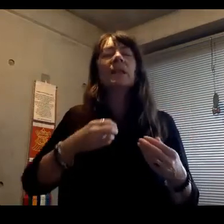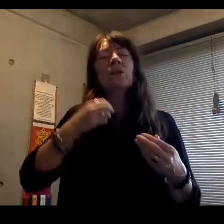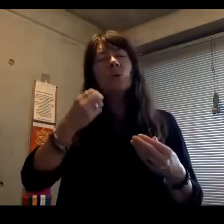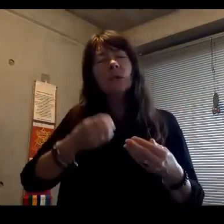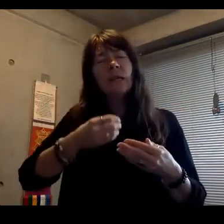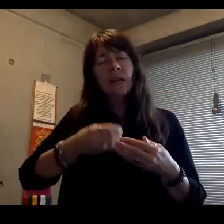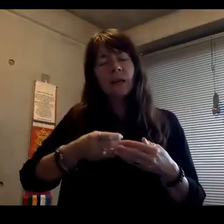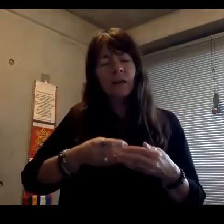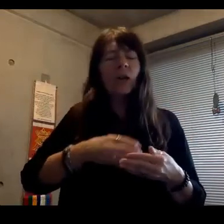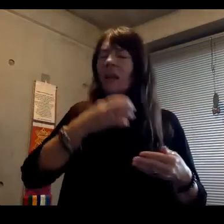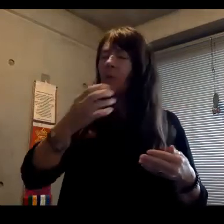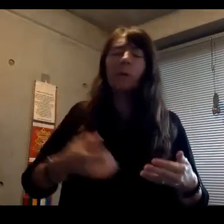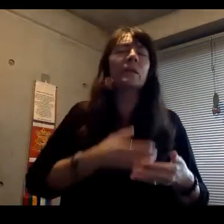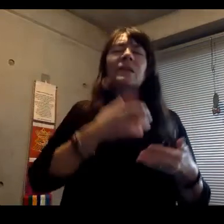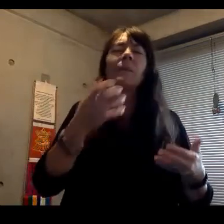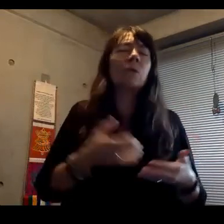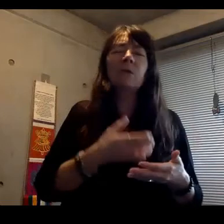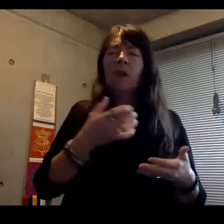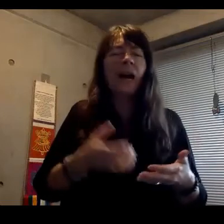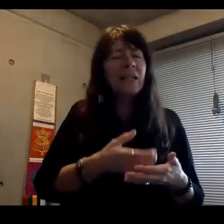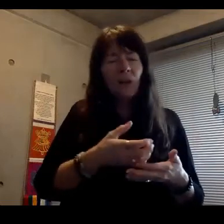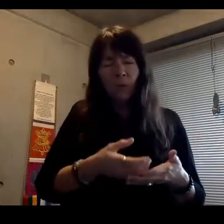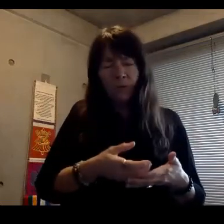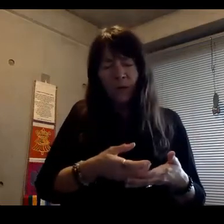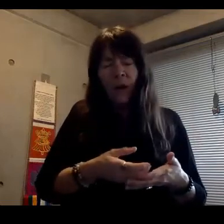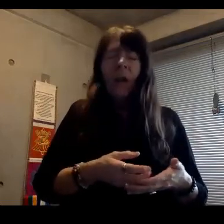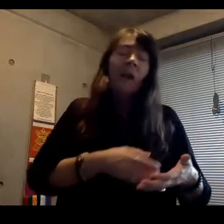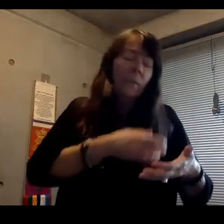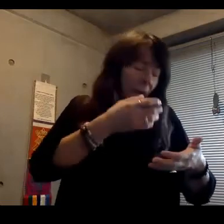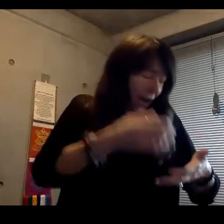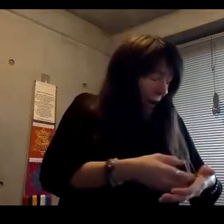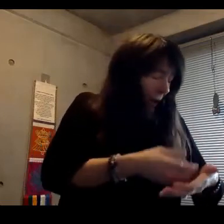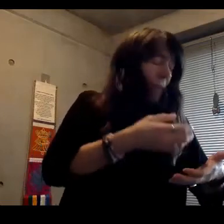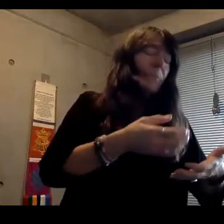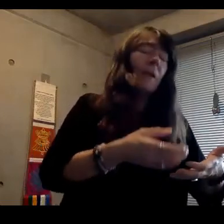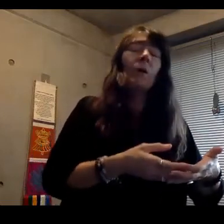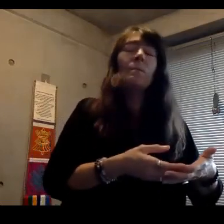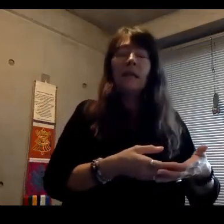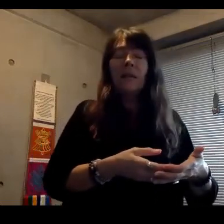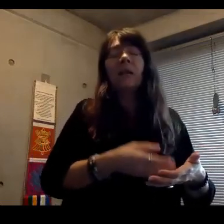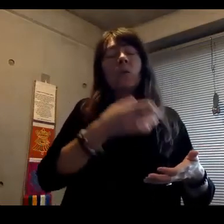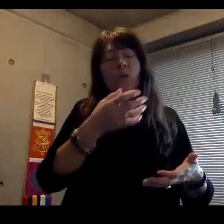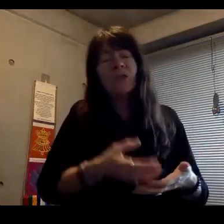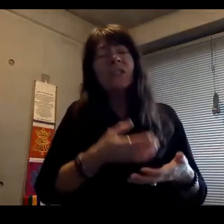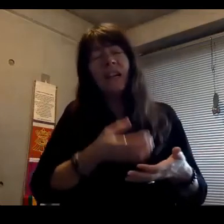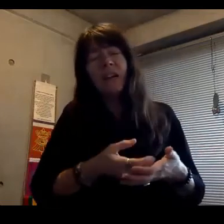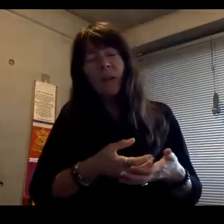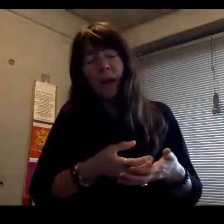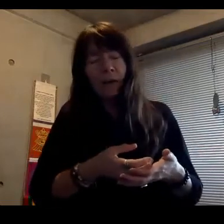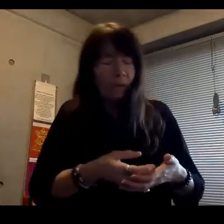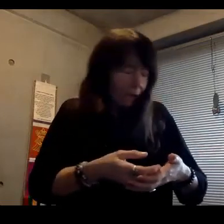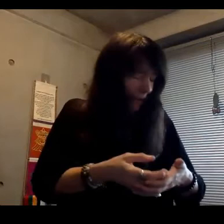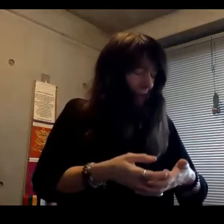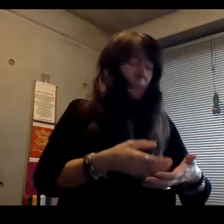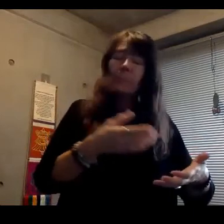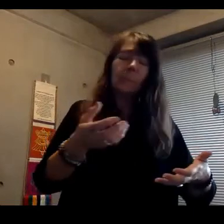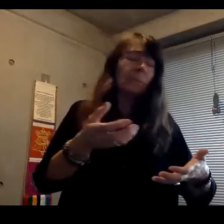but it only, not everyone must come out of their hidey holes. There are many that will just stay in there.